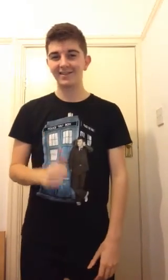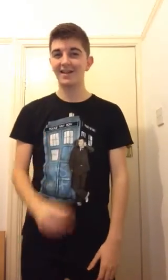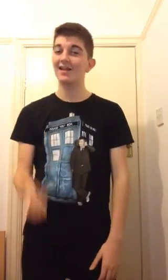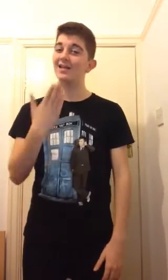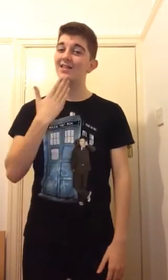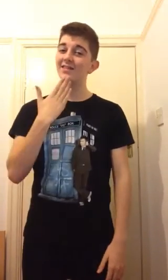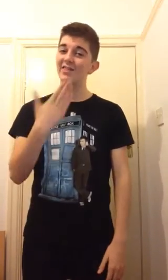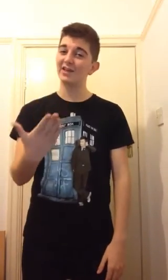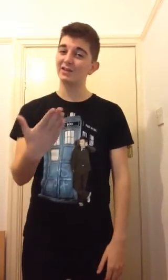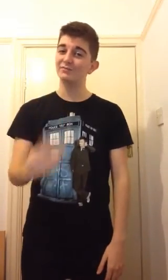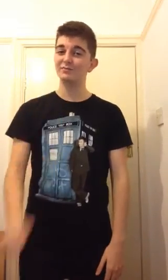Thank you. you.